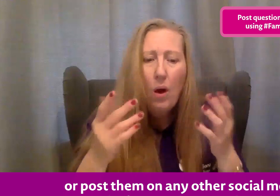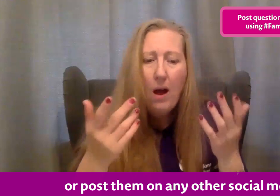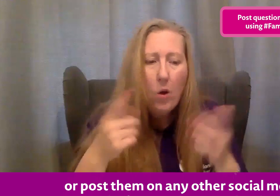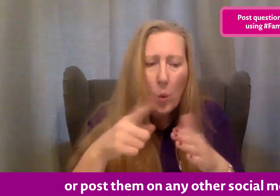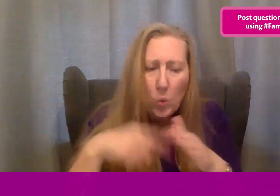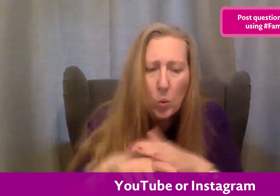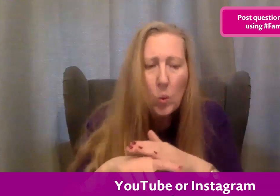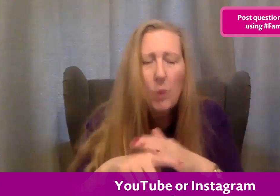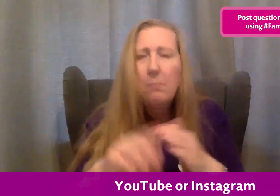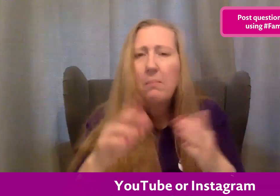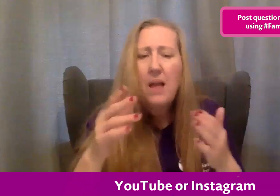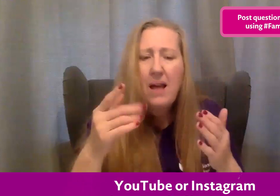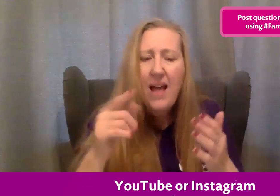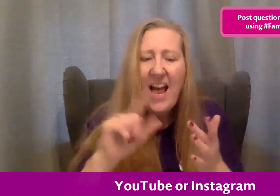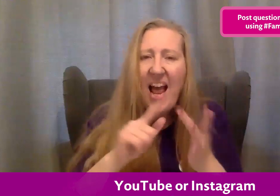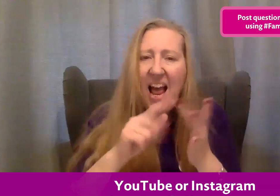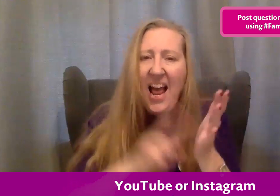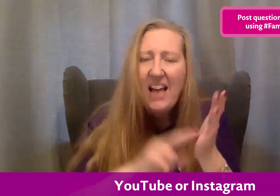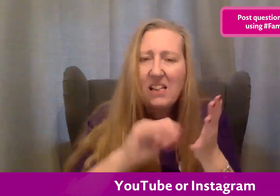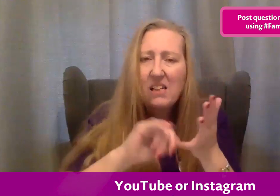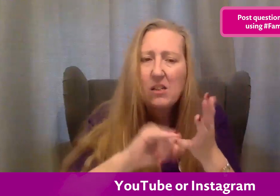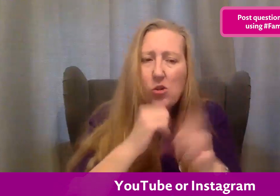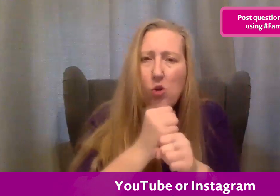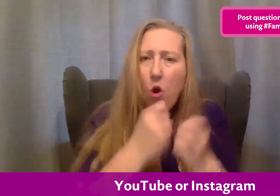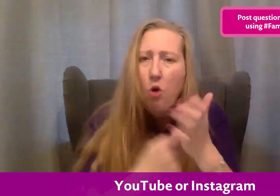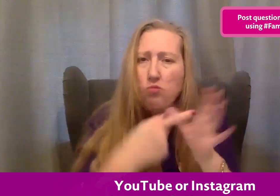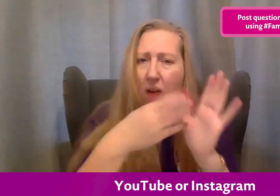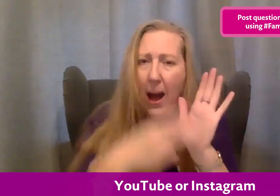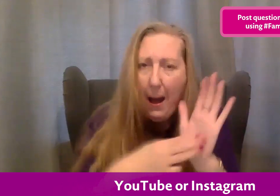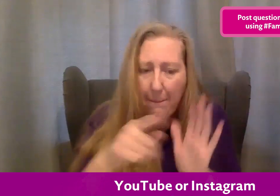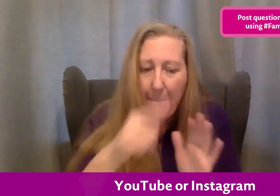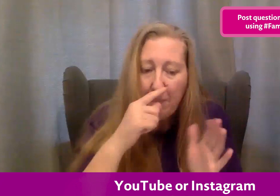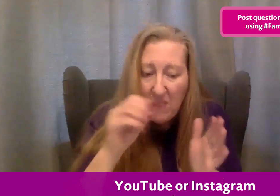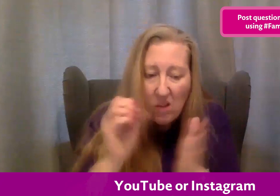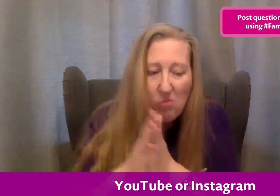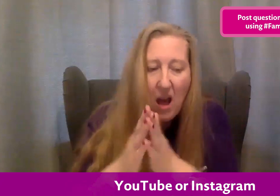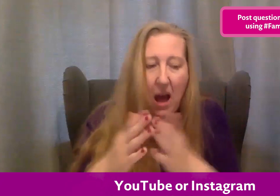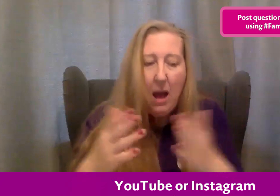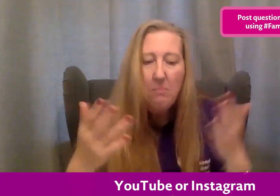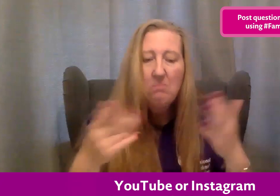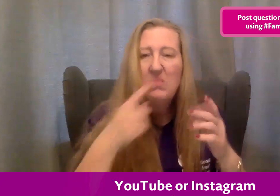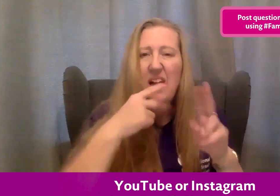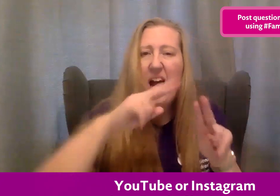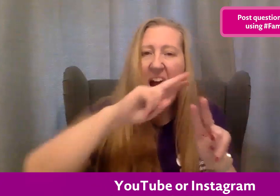Facebook, YouTube or Instagram using the hashtag Family Sign Language.